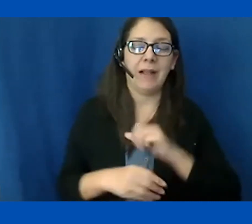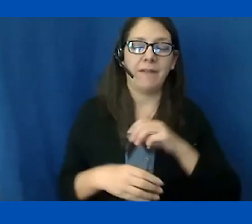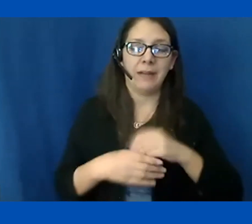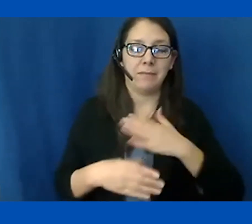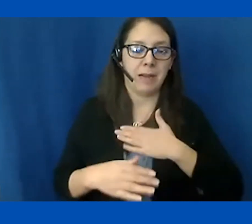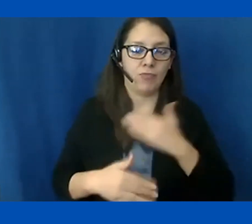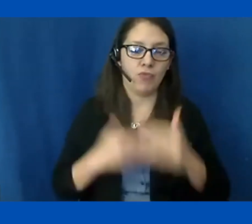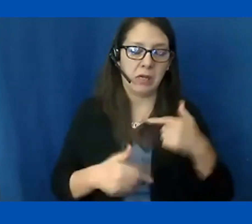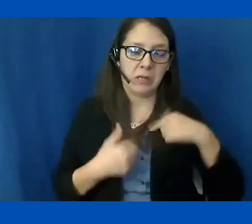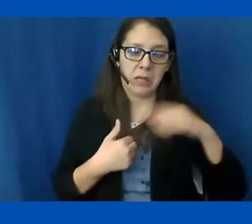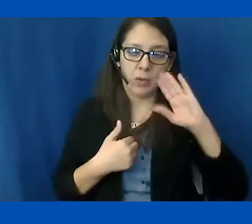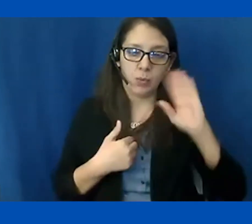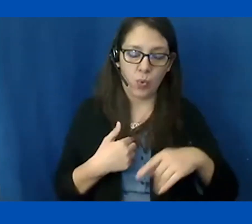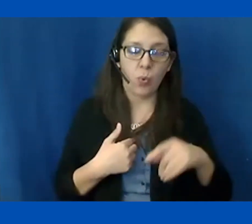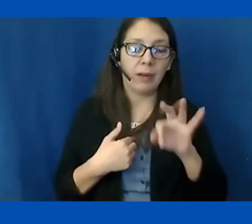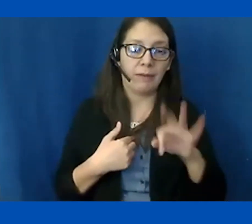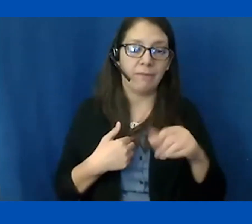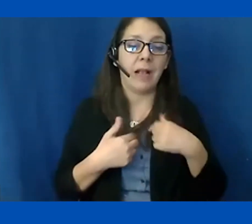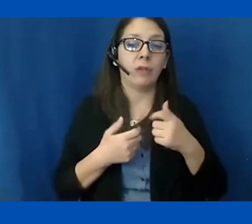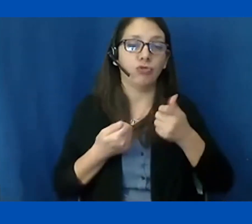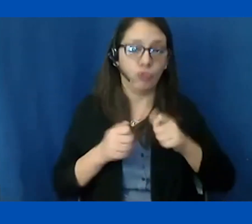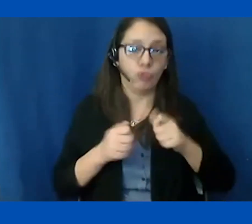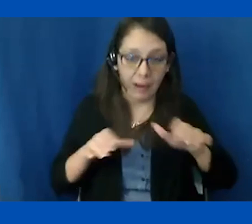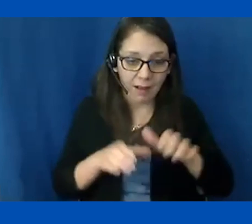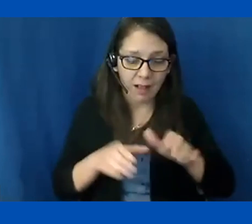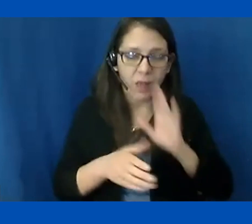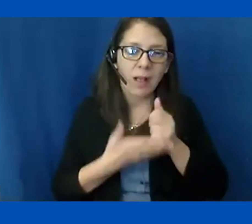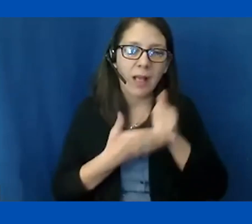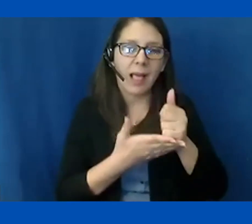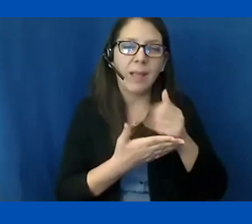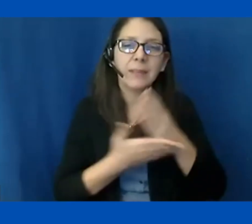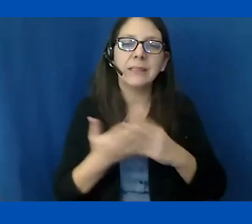somebody down the line, or like now whoever is in high school